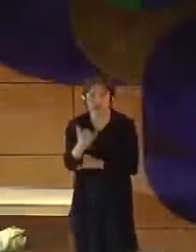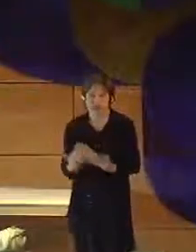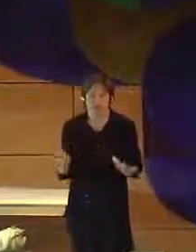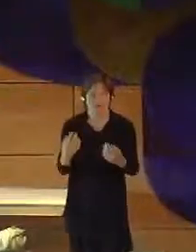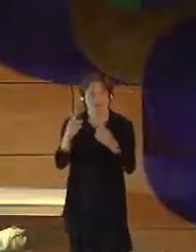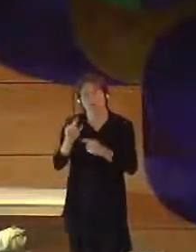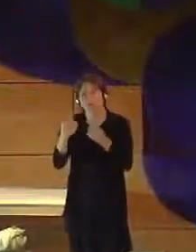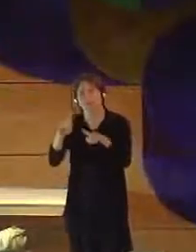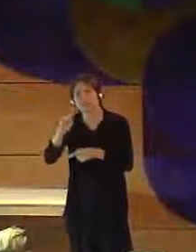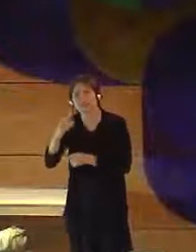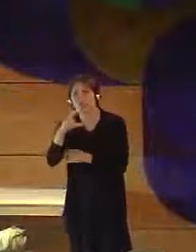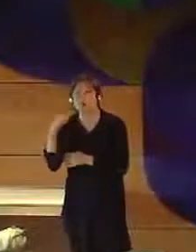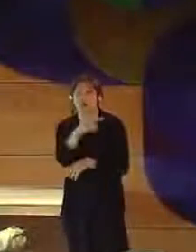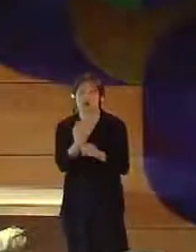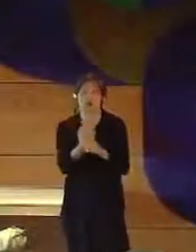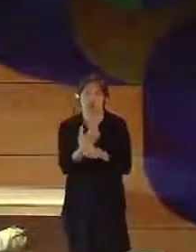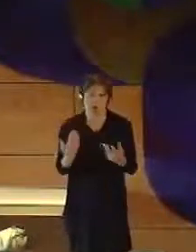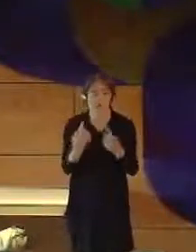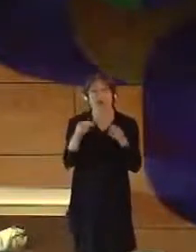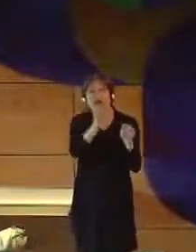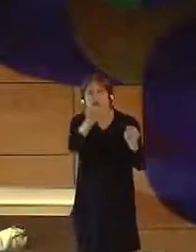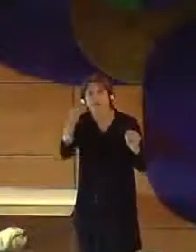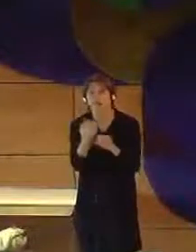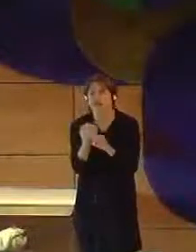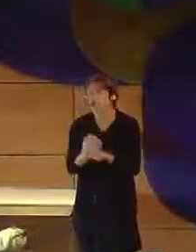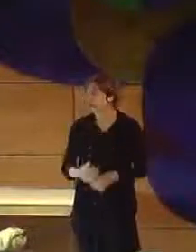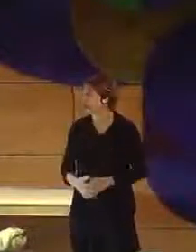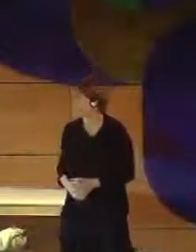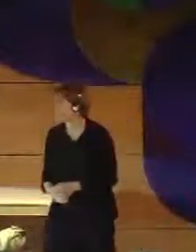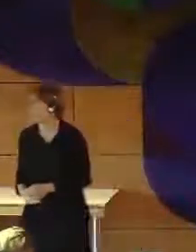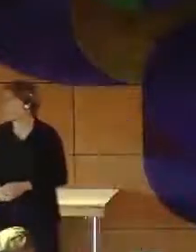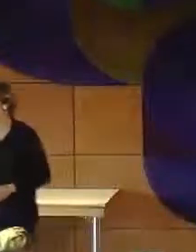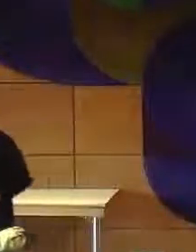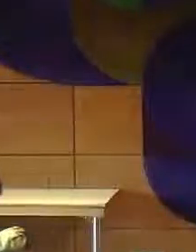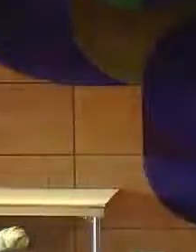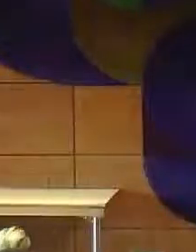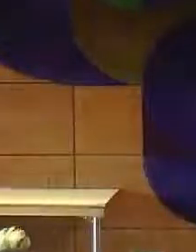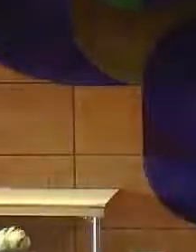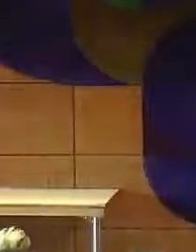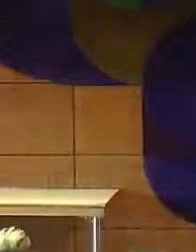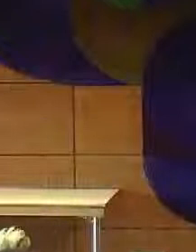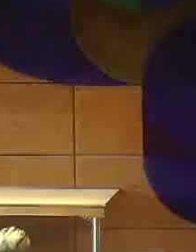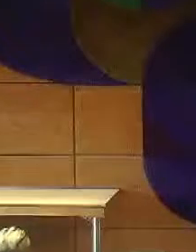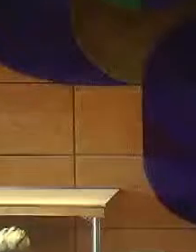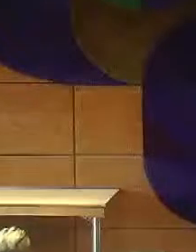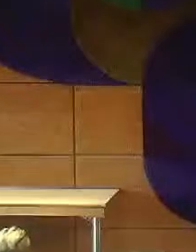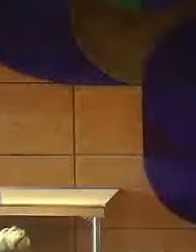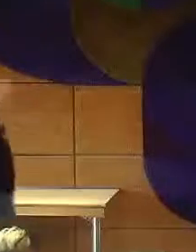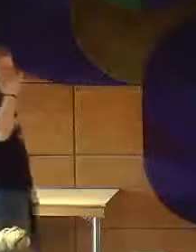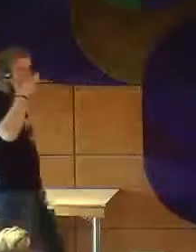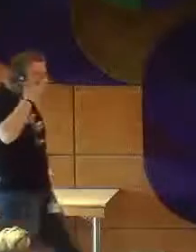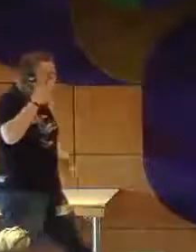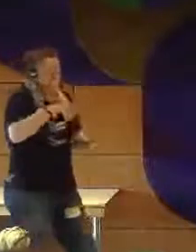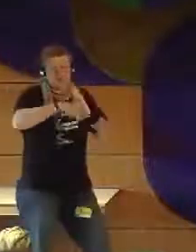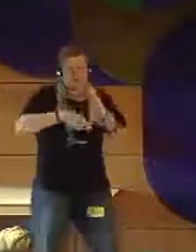other people. I've been hearing today from different people who, some doctors are saying, no, don't do anything until they've fallen out